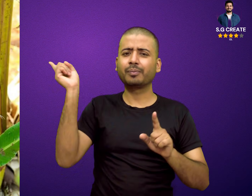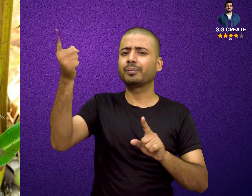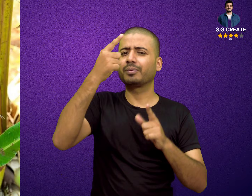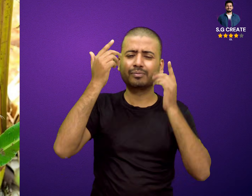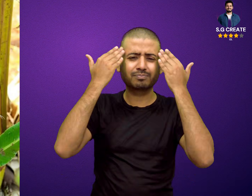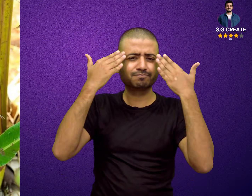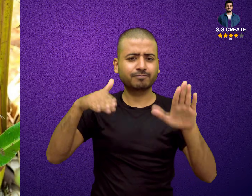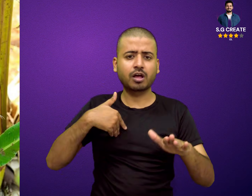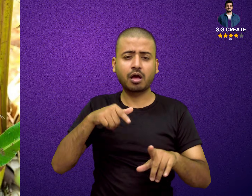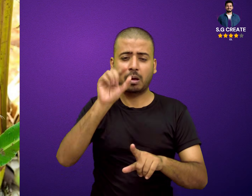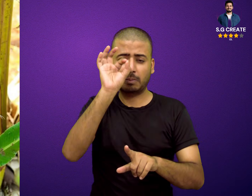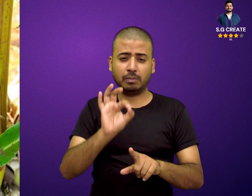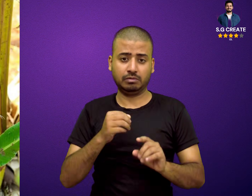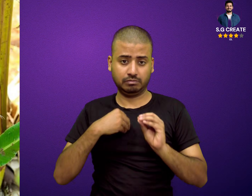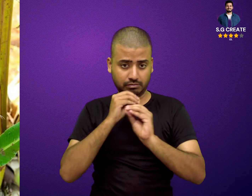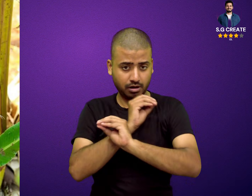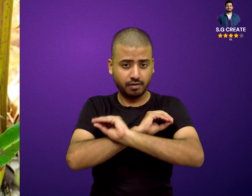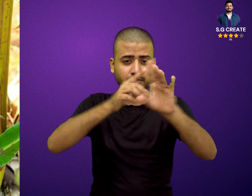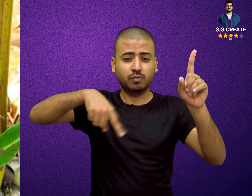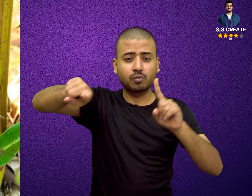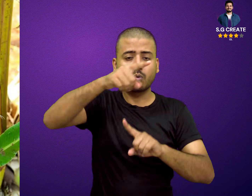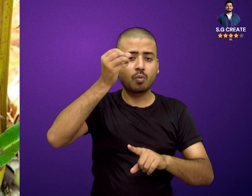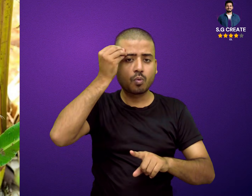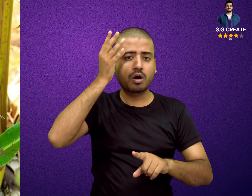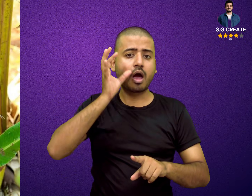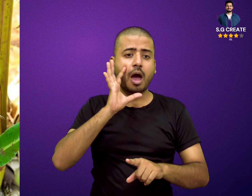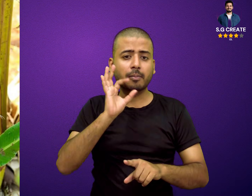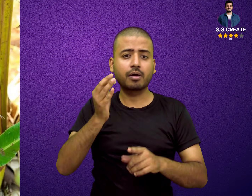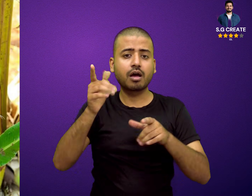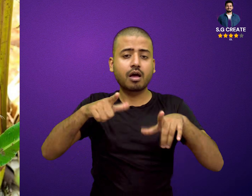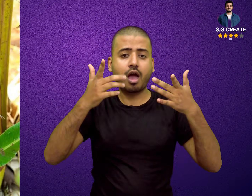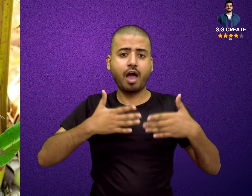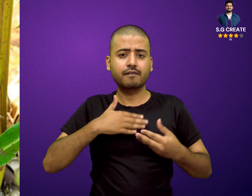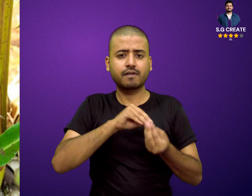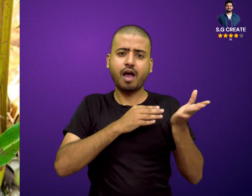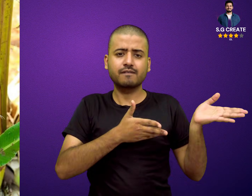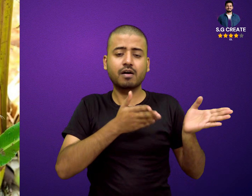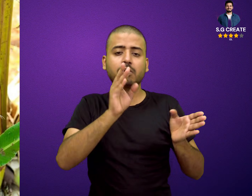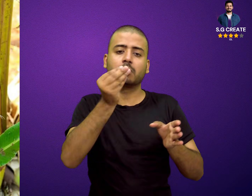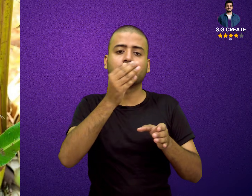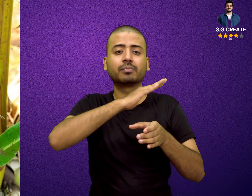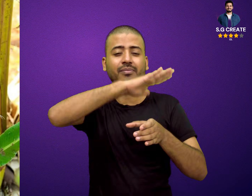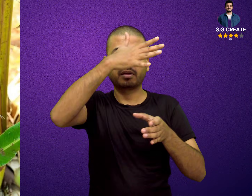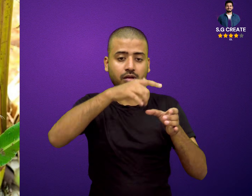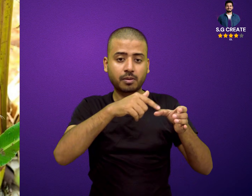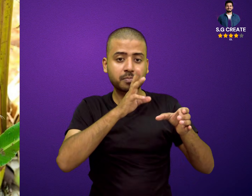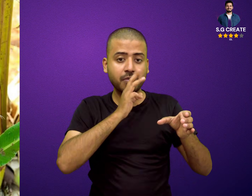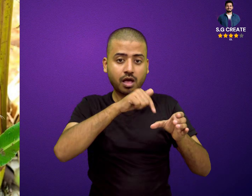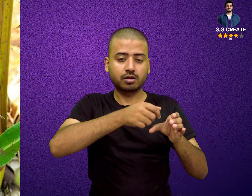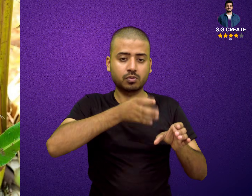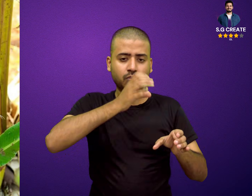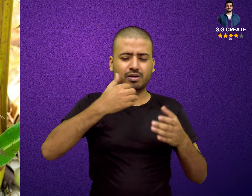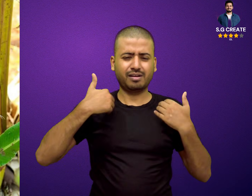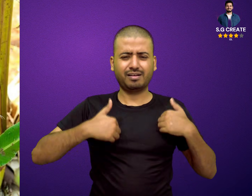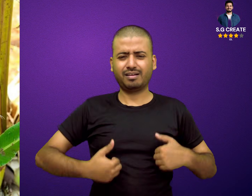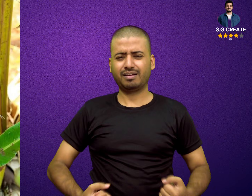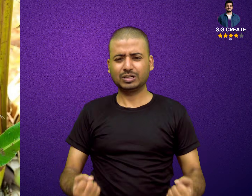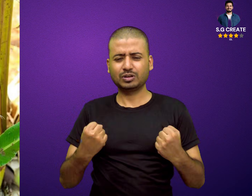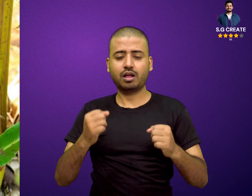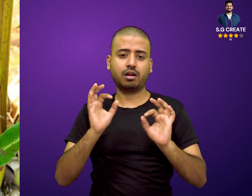Natural diuretic. The liquid increases urine production. This physically flushes out small mineral deposits and toxins from the